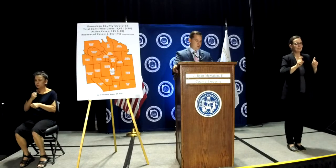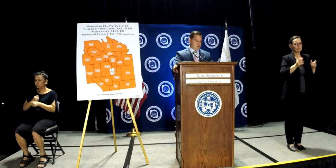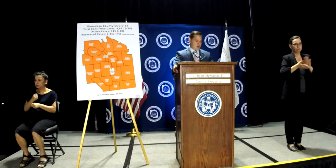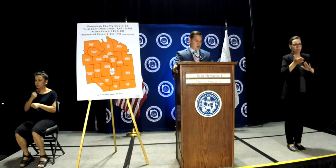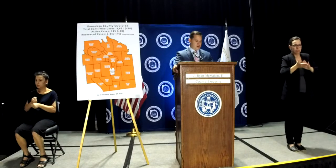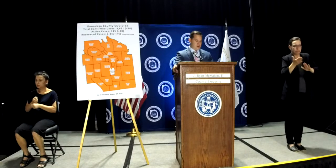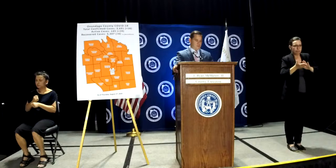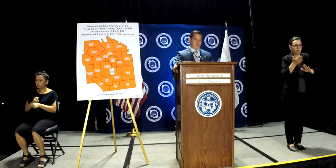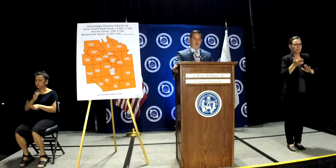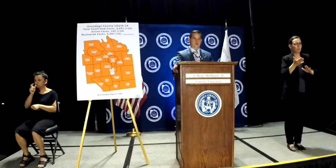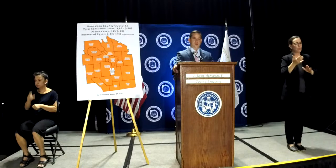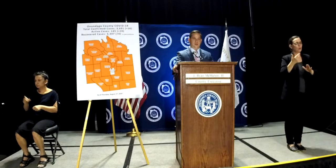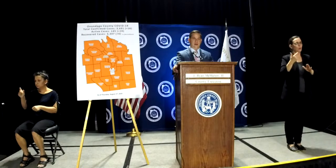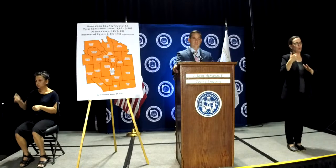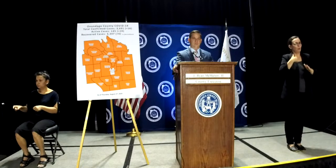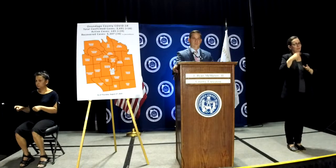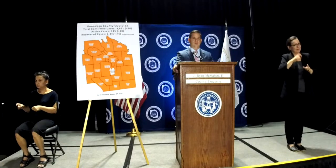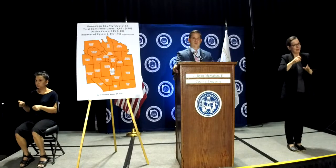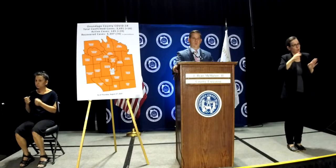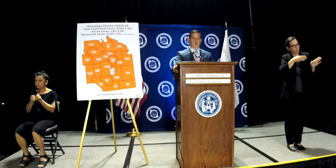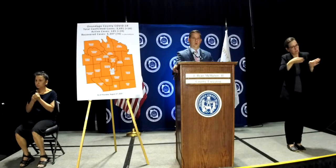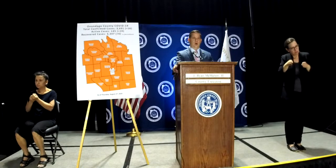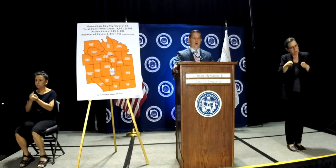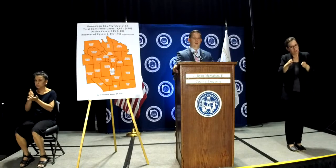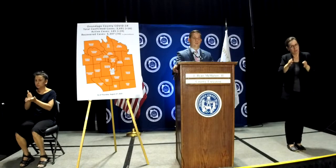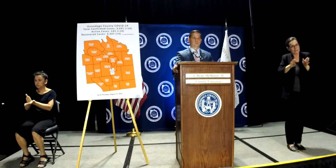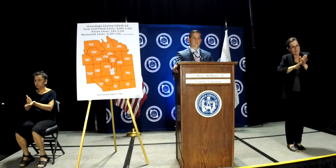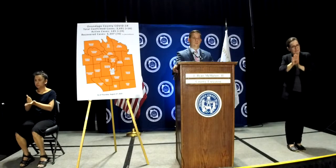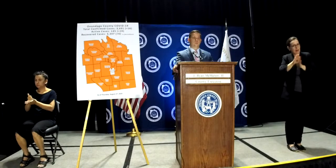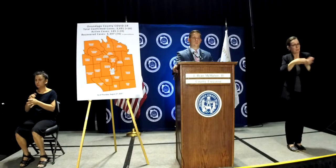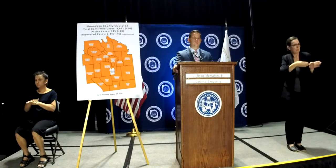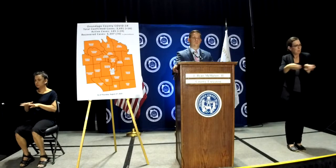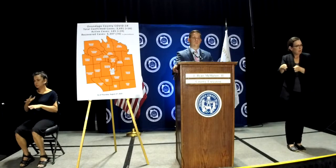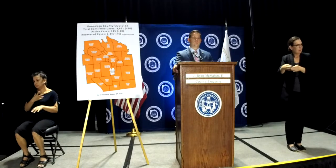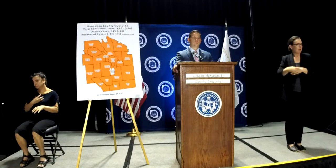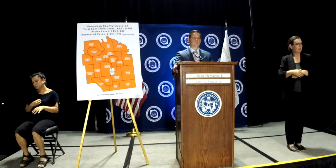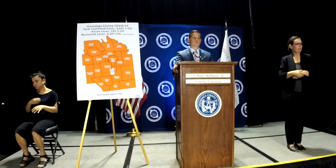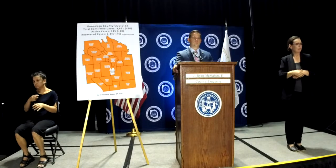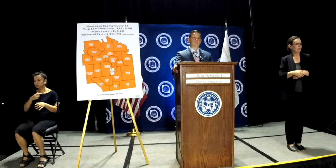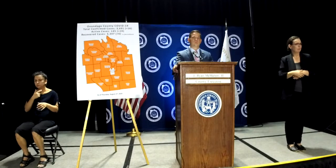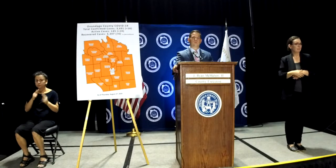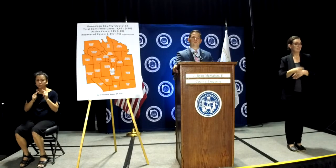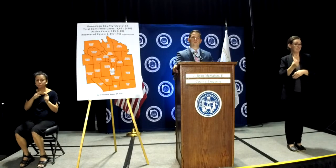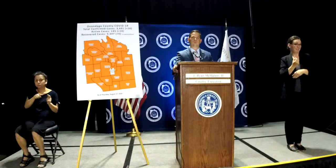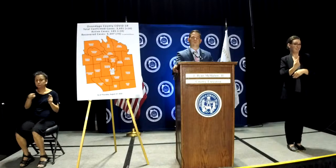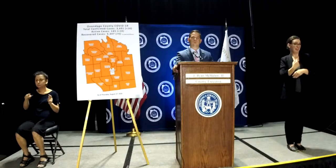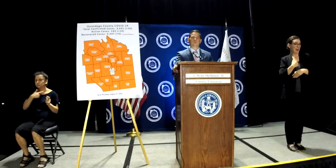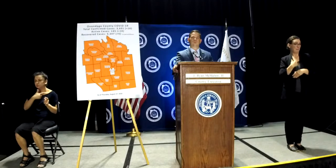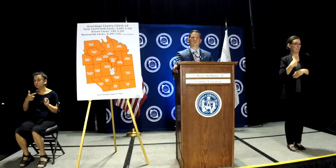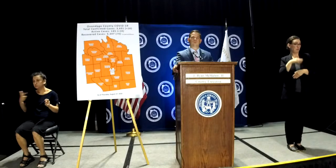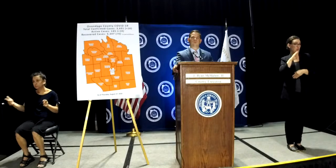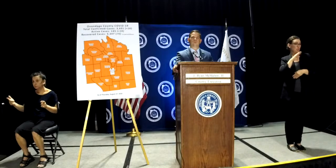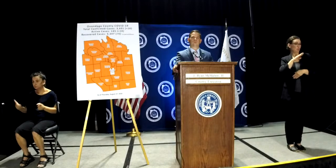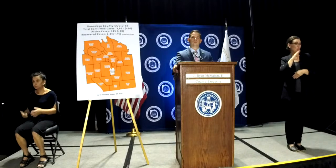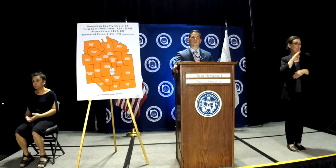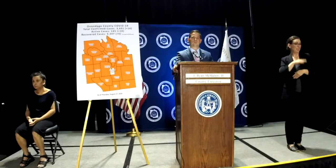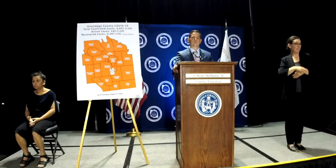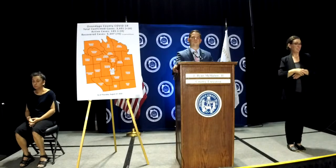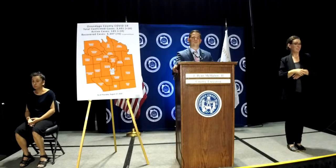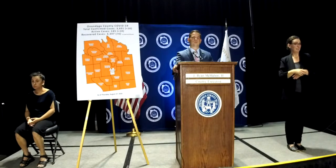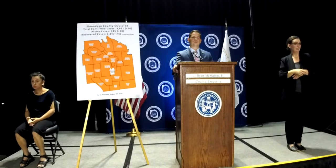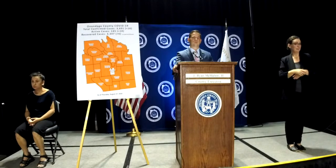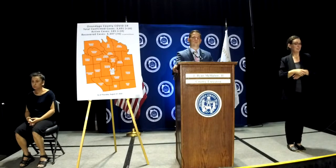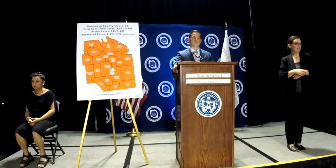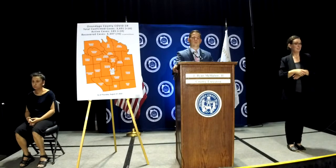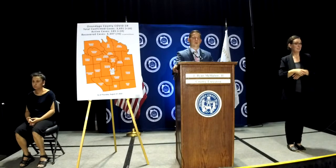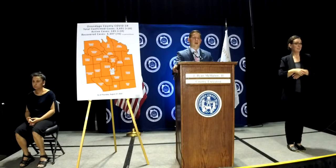government. So I'm very frustrated that this is where we are. What do you think about the new CDC guidelines as far